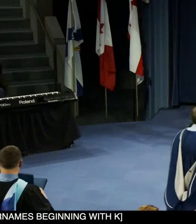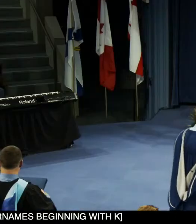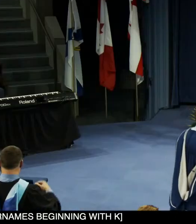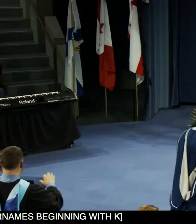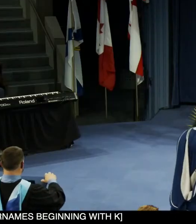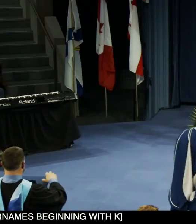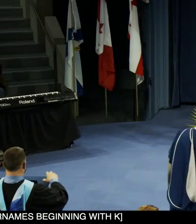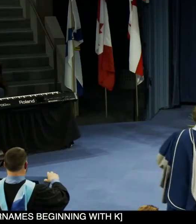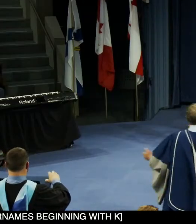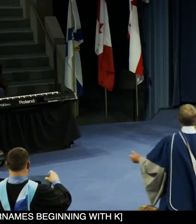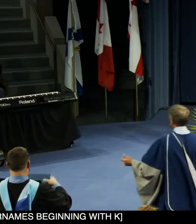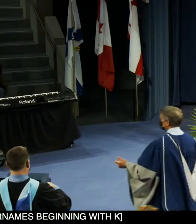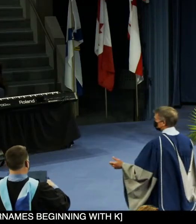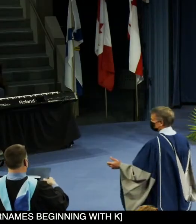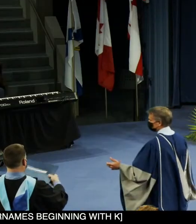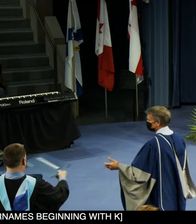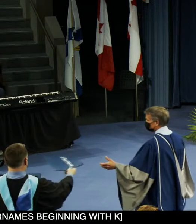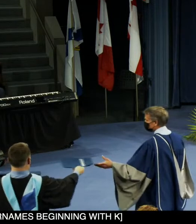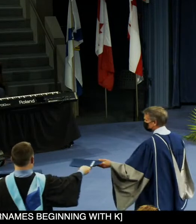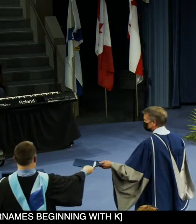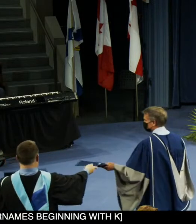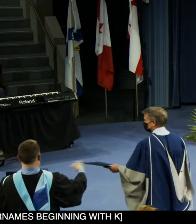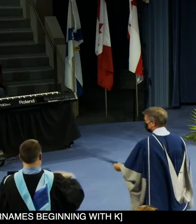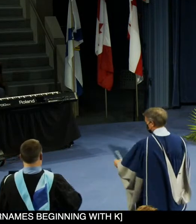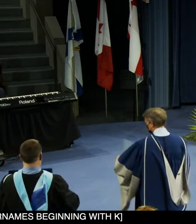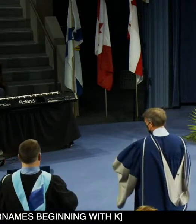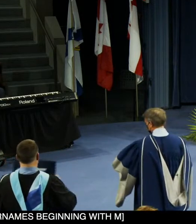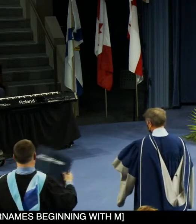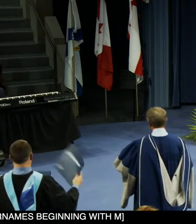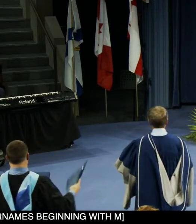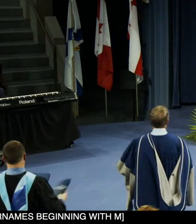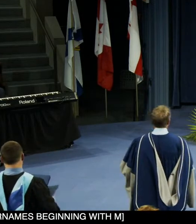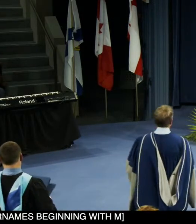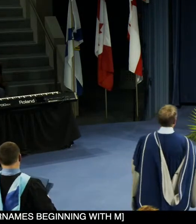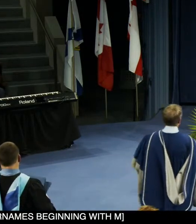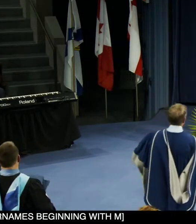Sandra Mileno Ospino Cortina.